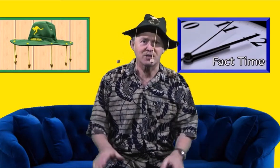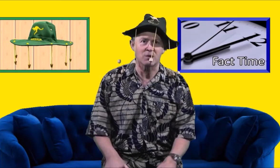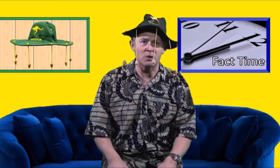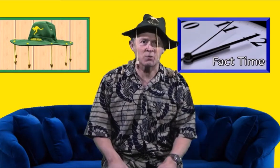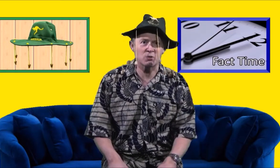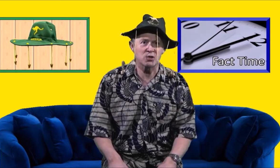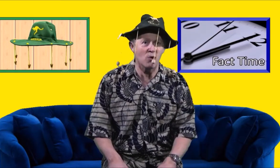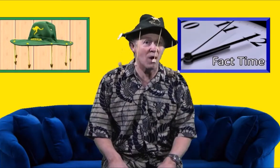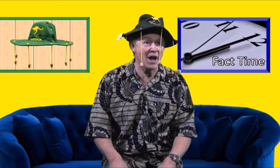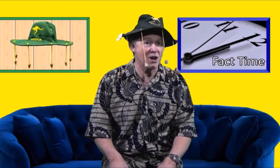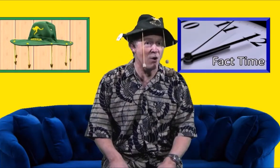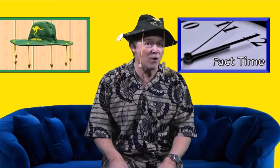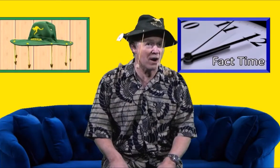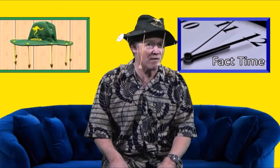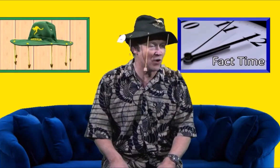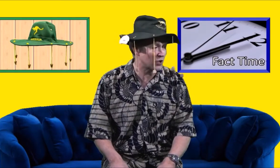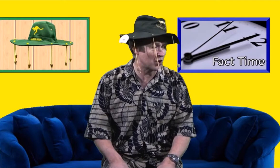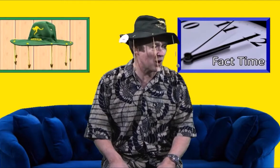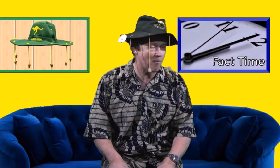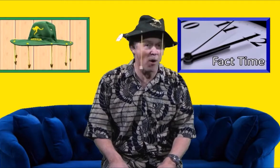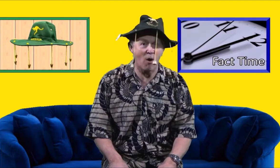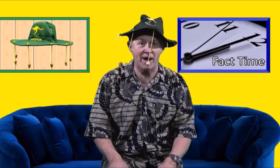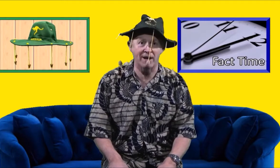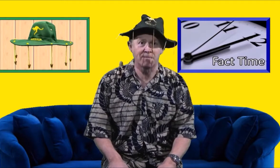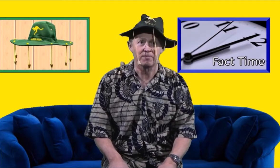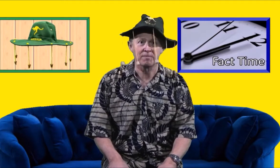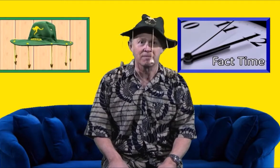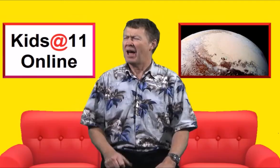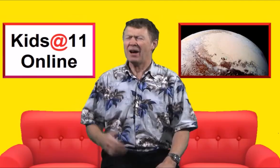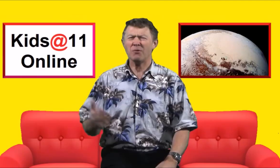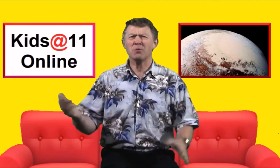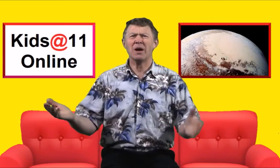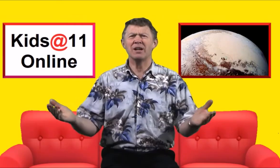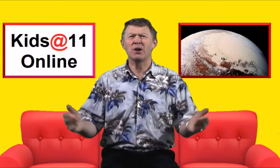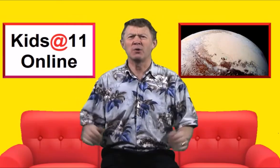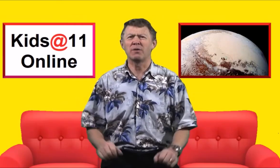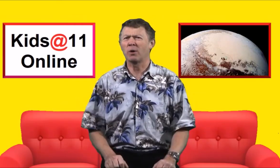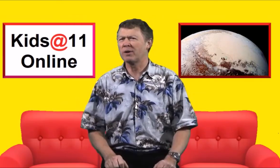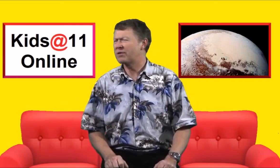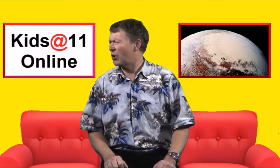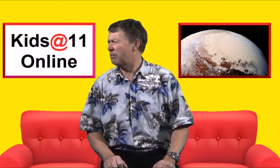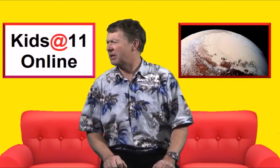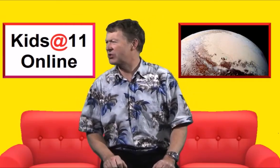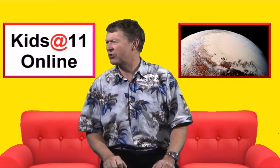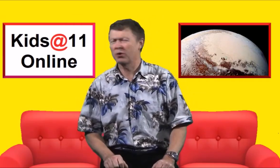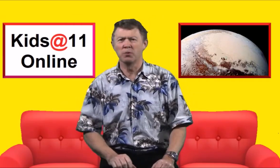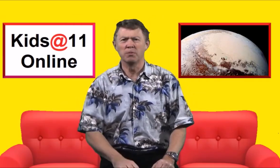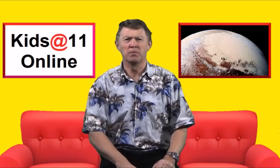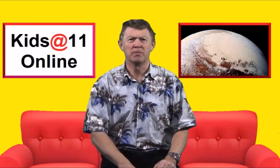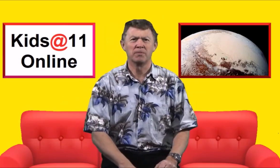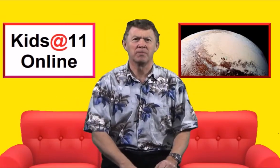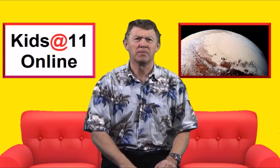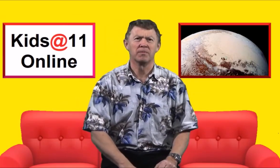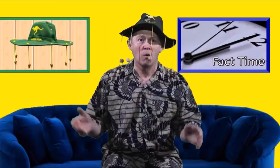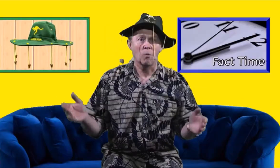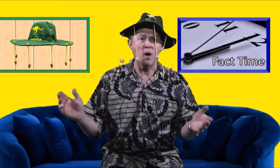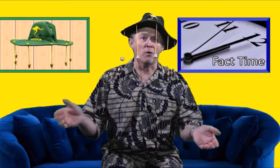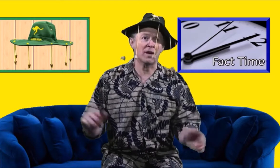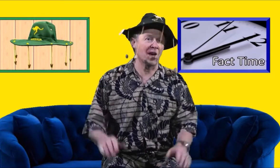which will store a longer version of pi. How do I know if what you've told me is true? Well, Kev,